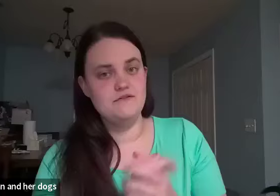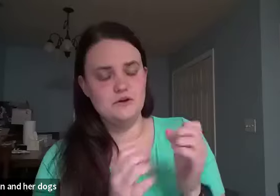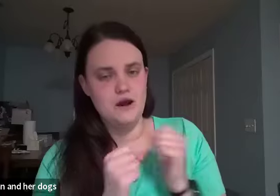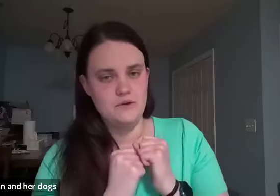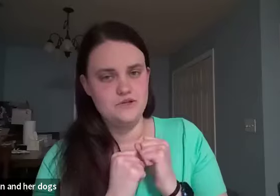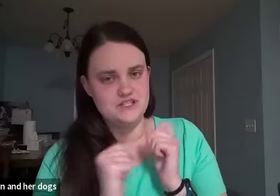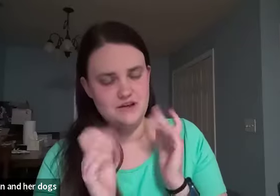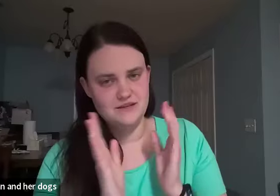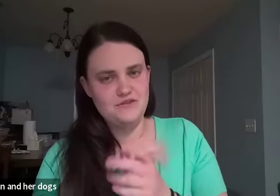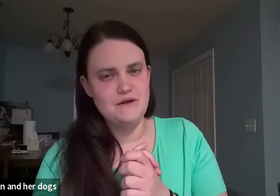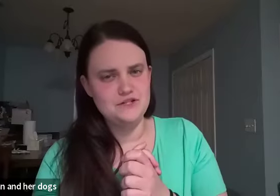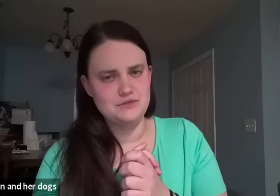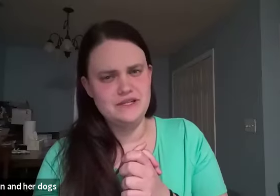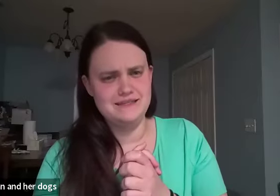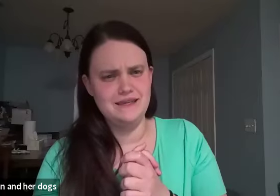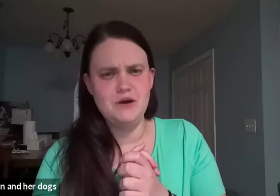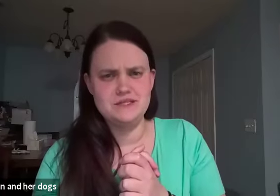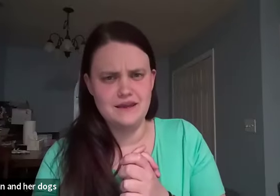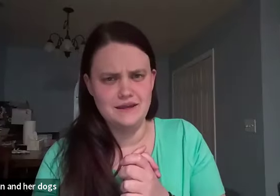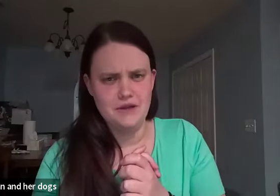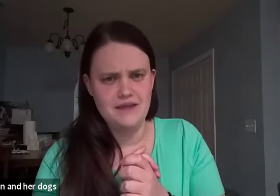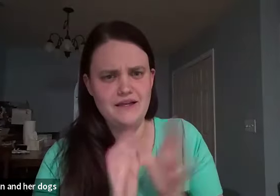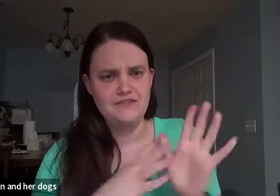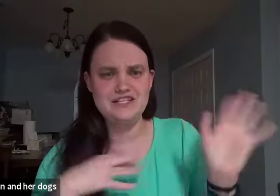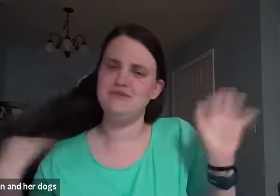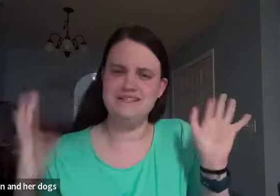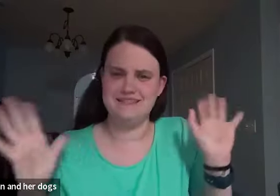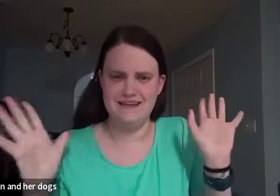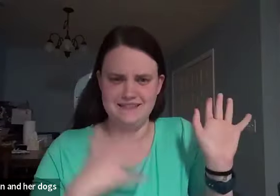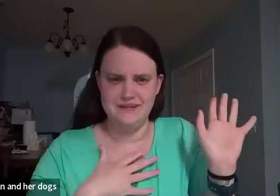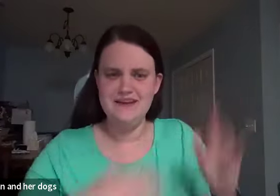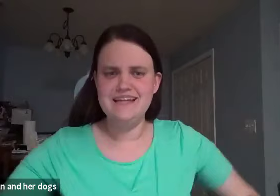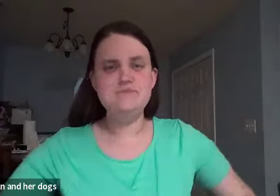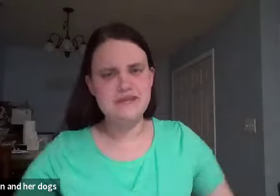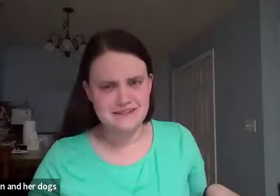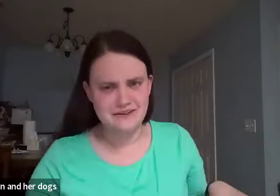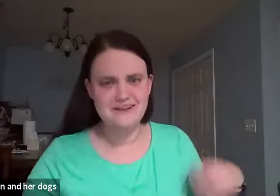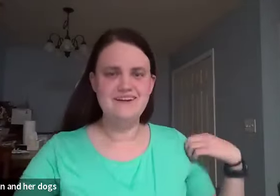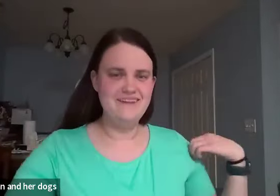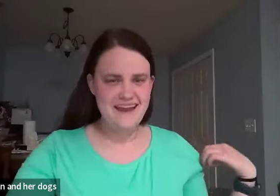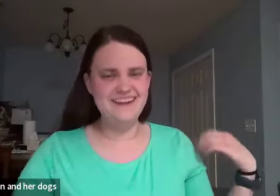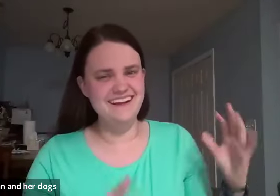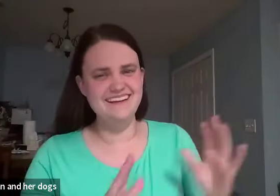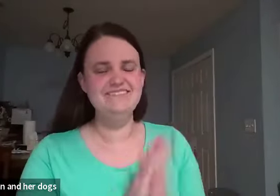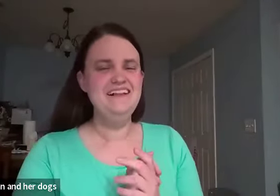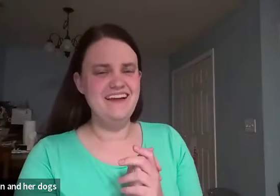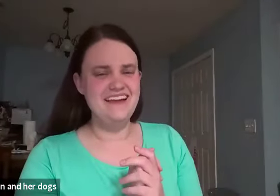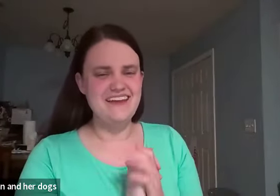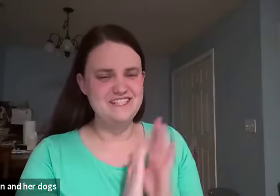ever acquire one, which is awesome. If you ever do, please email Miss Katie. Okay. Like that's just always exciting to me. That's a big deal. Okay. Like that's